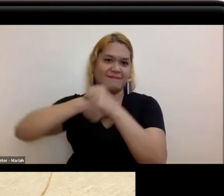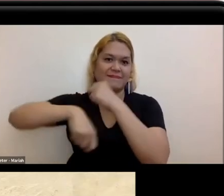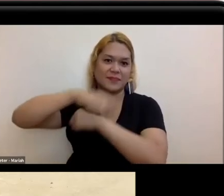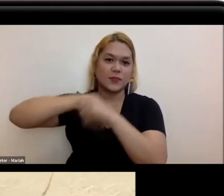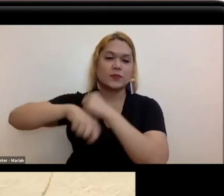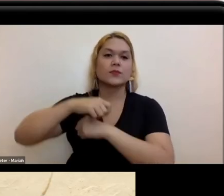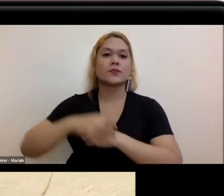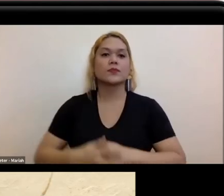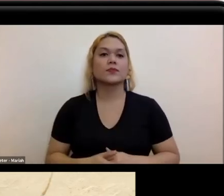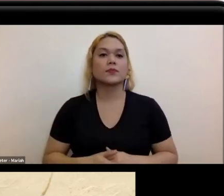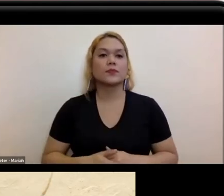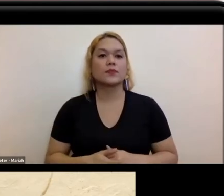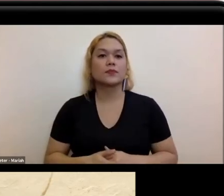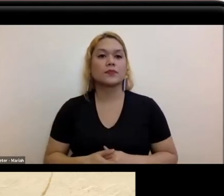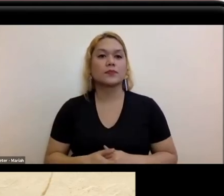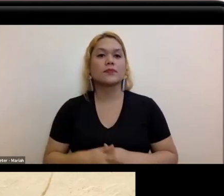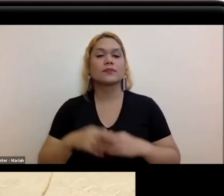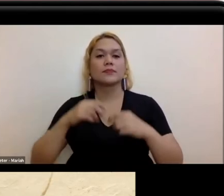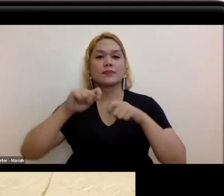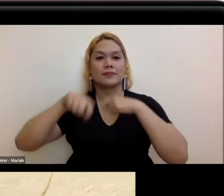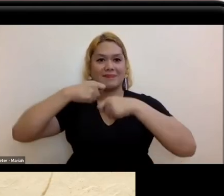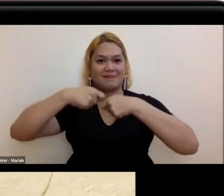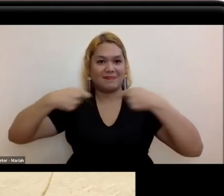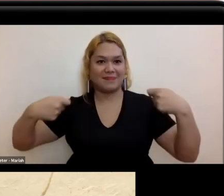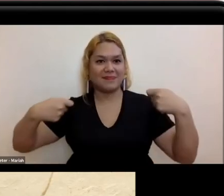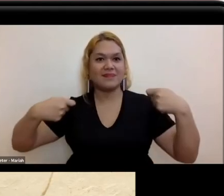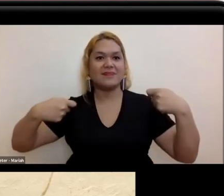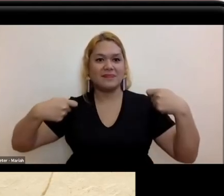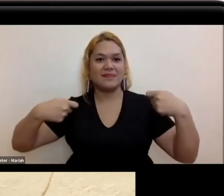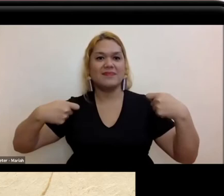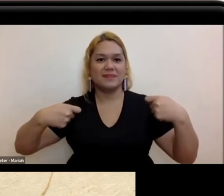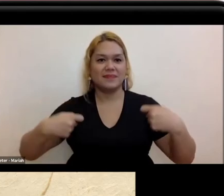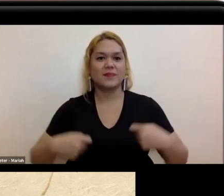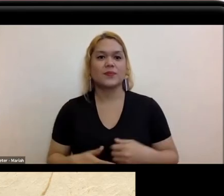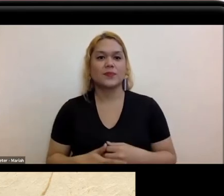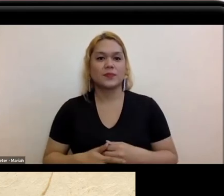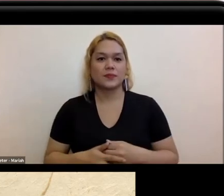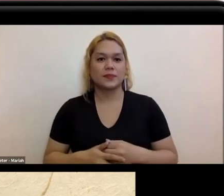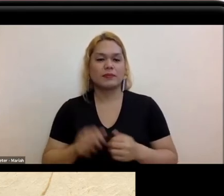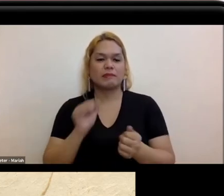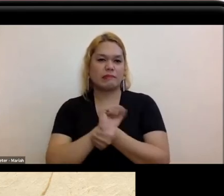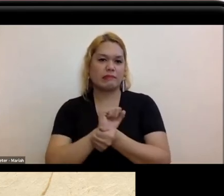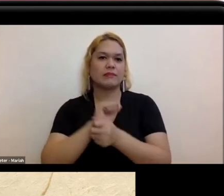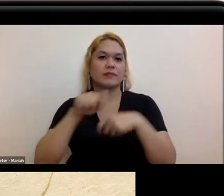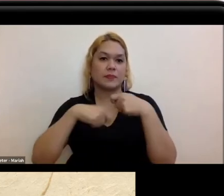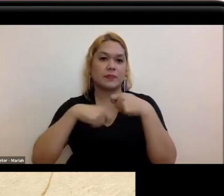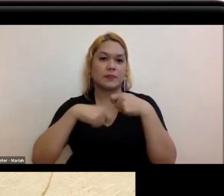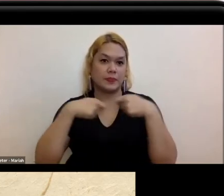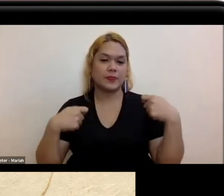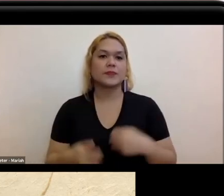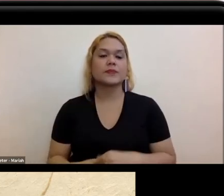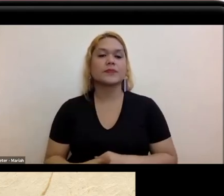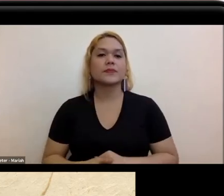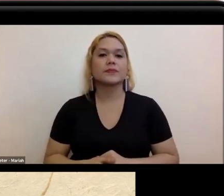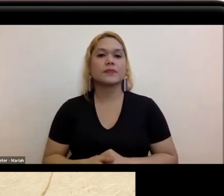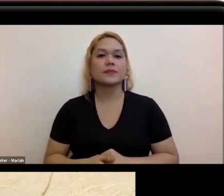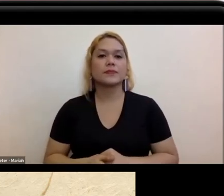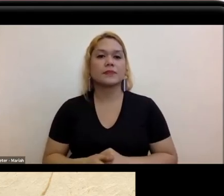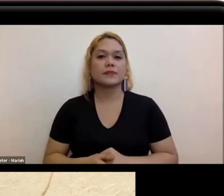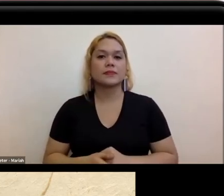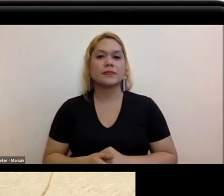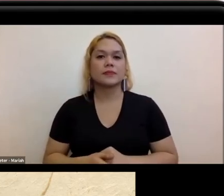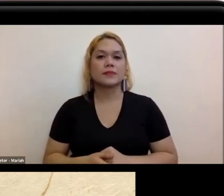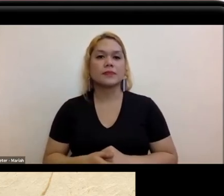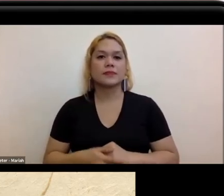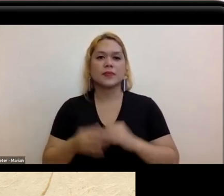There is a rope, and there is a knot. The knot is nylon. The knot is